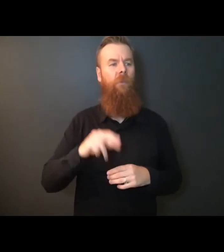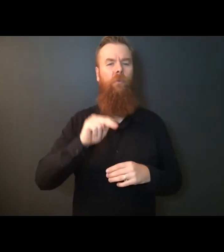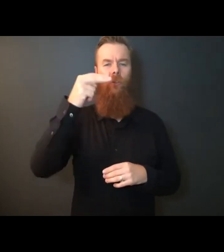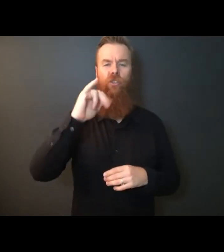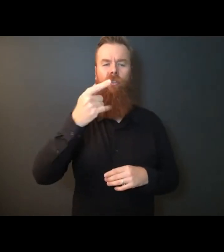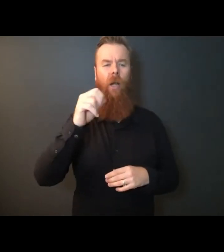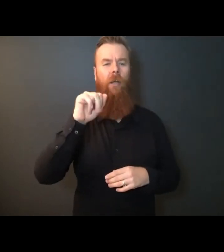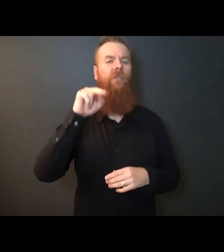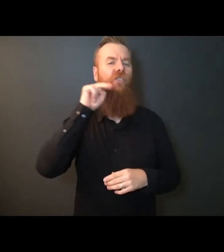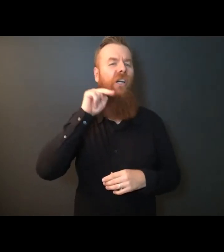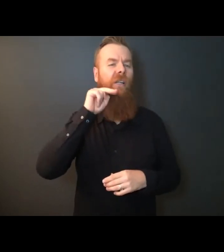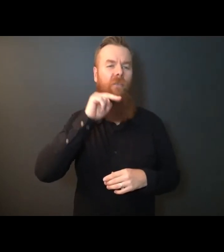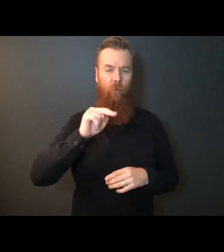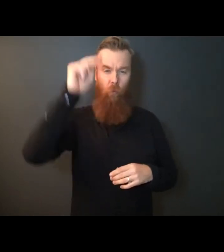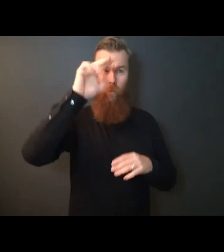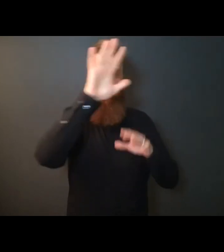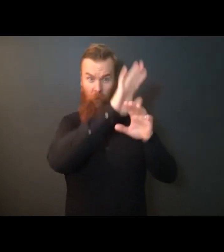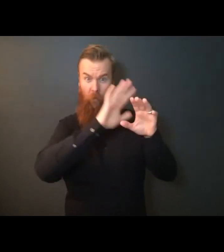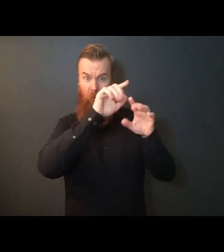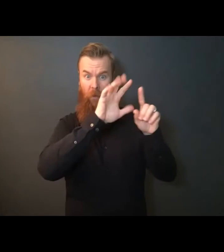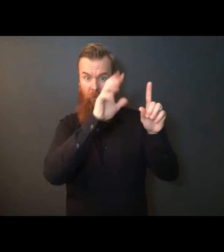religious norms were definitely,